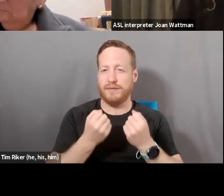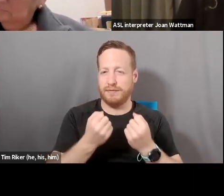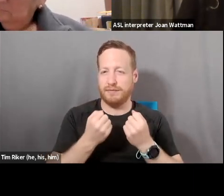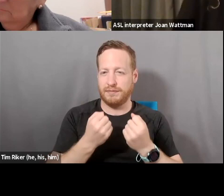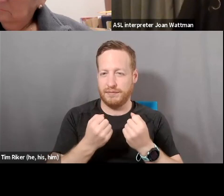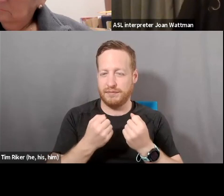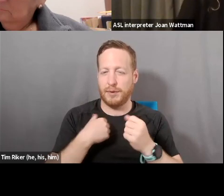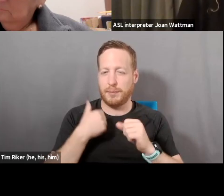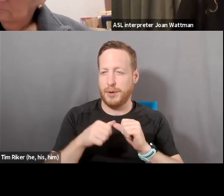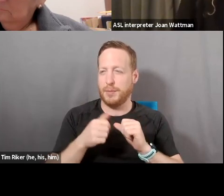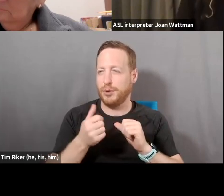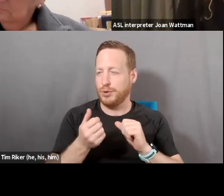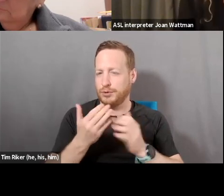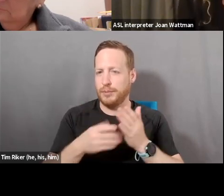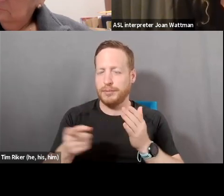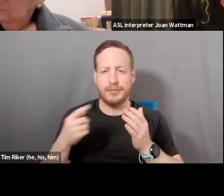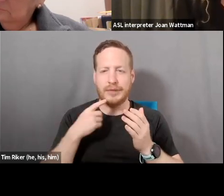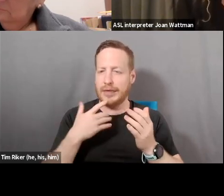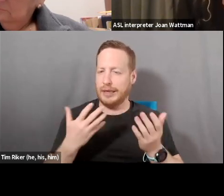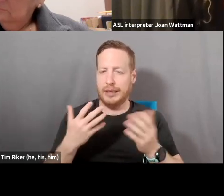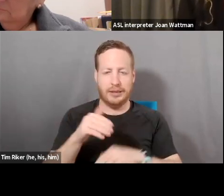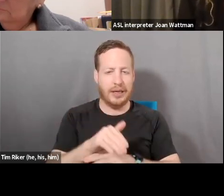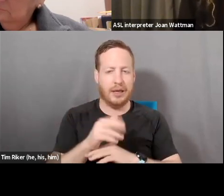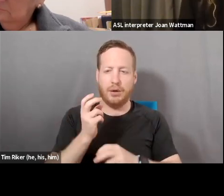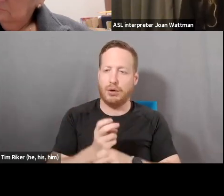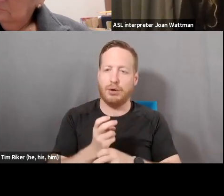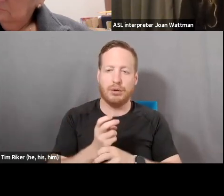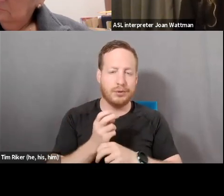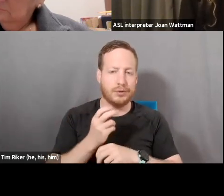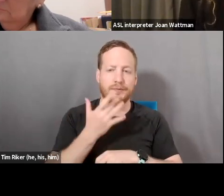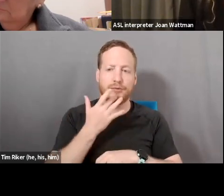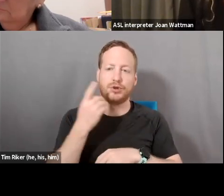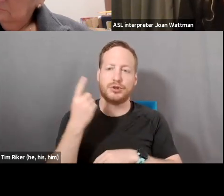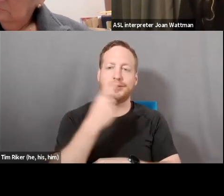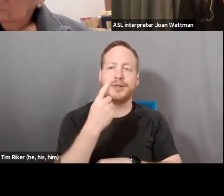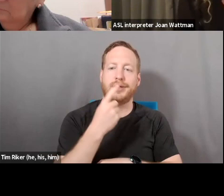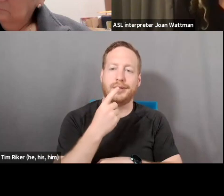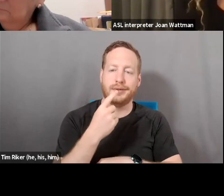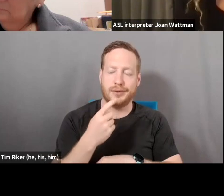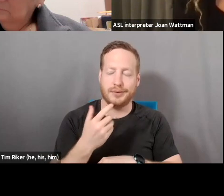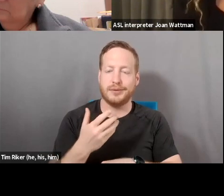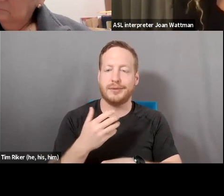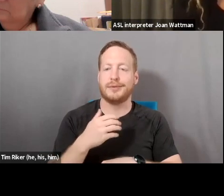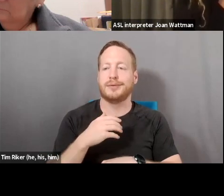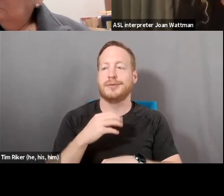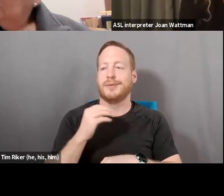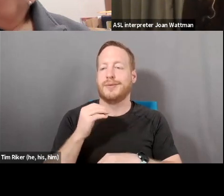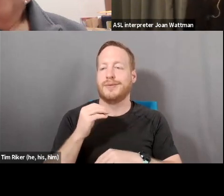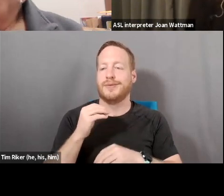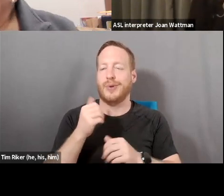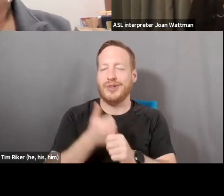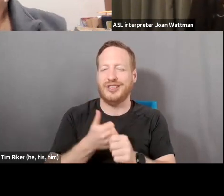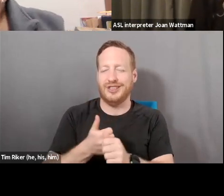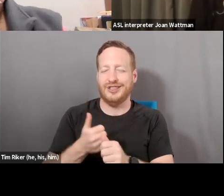of the Rhode Island Commission, maybe, or they're not going to come to us because they don't drive. Driving at night is too difficult. They want